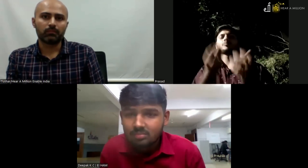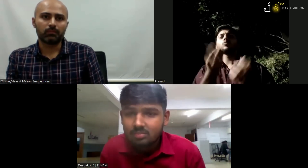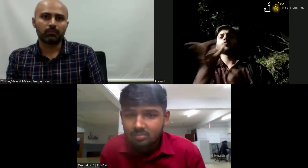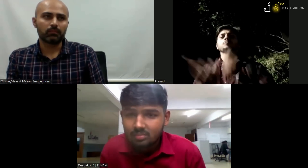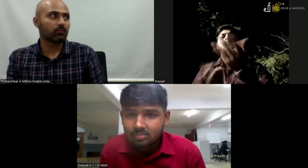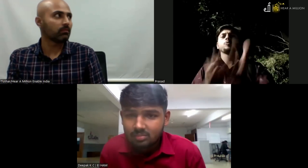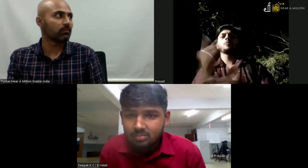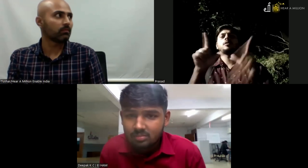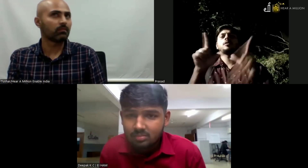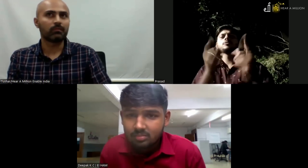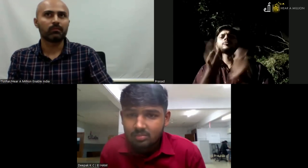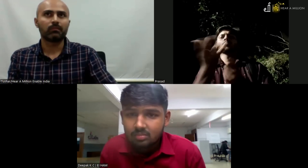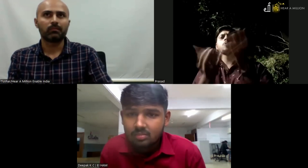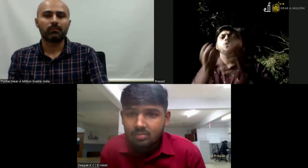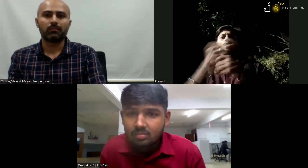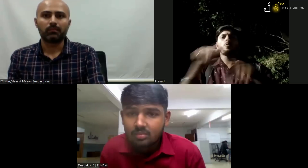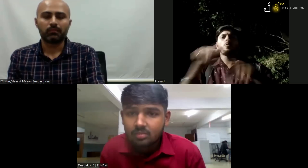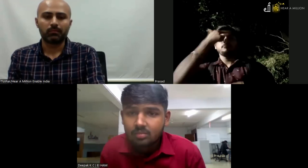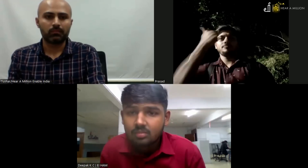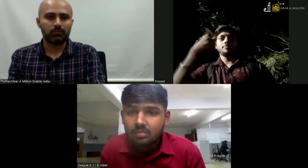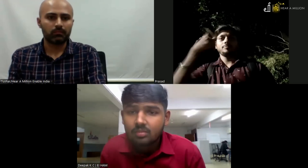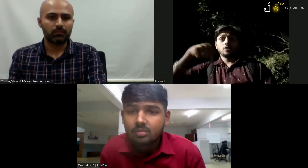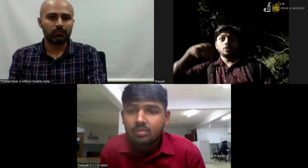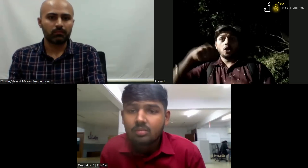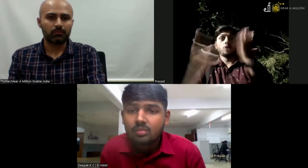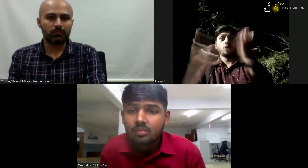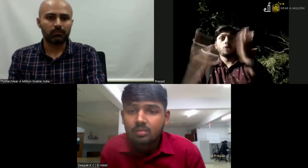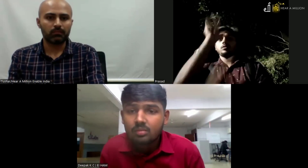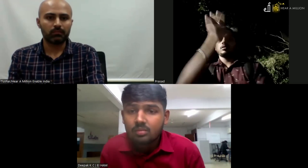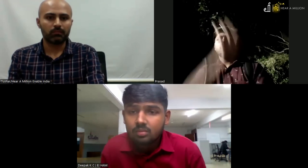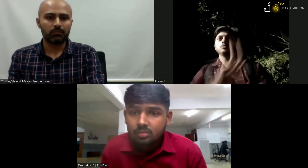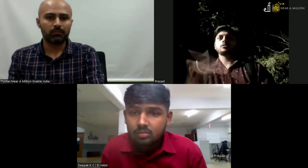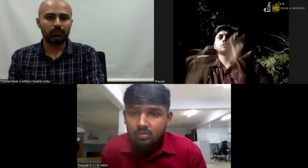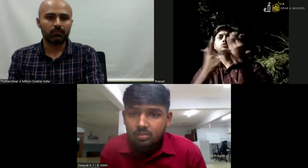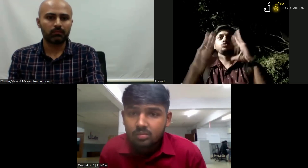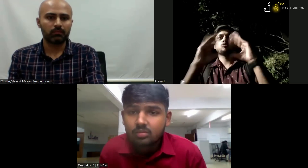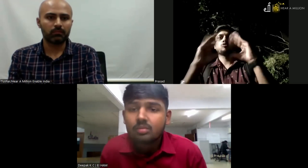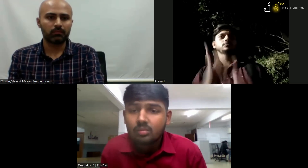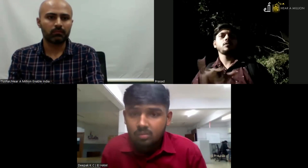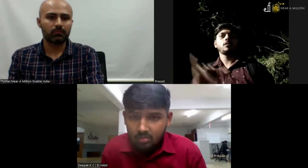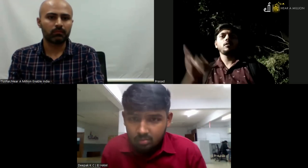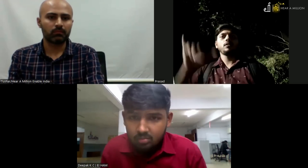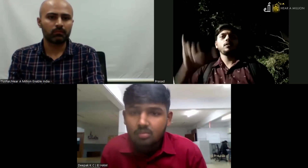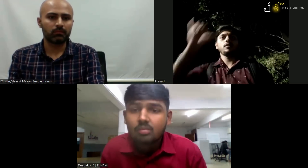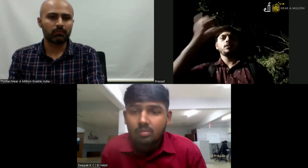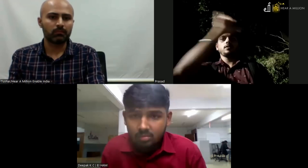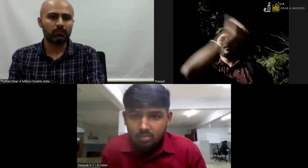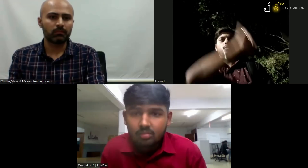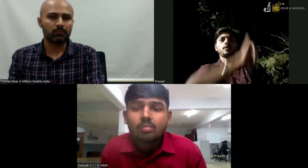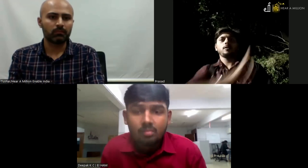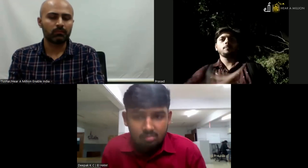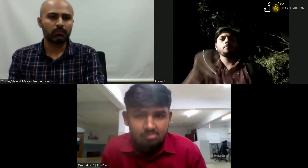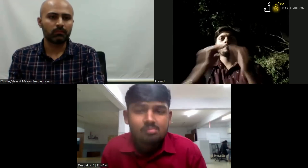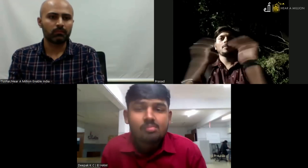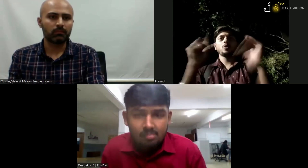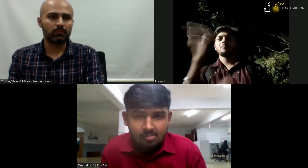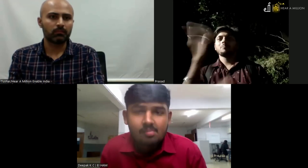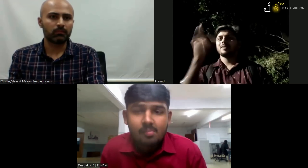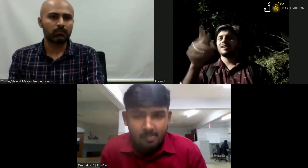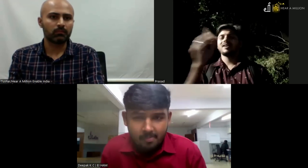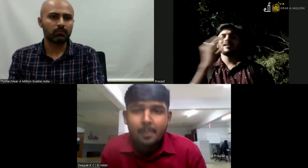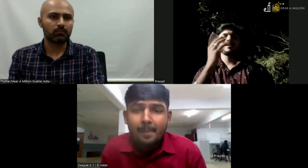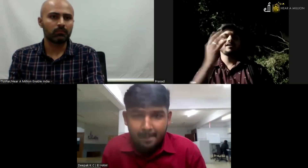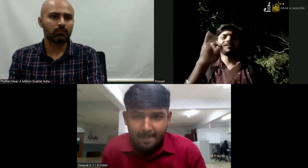Previously there was no technology, there was mostly manual work. But now with the softwares,